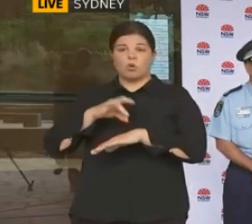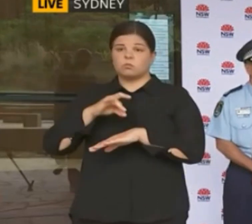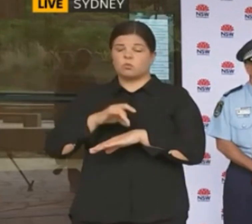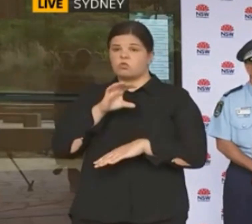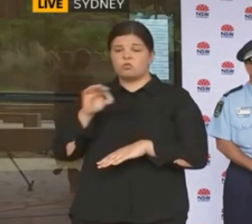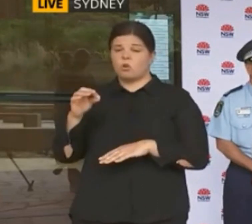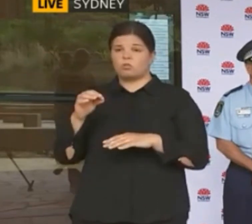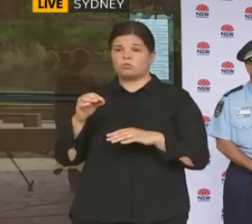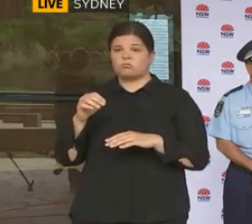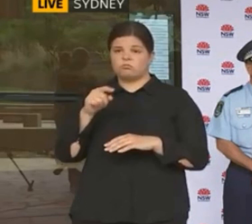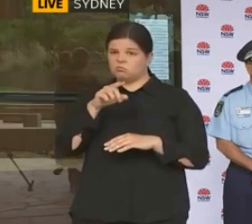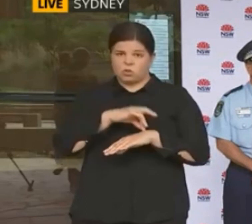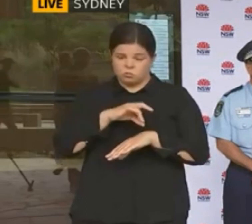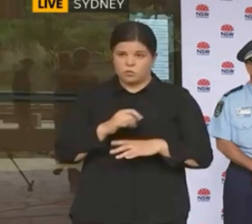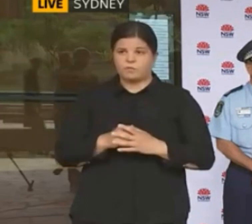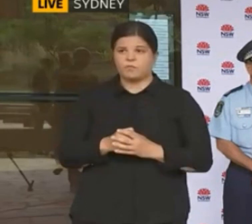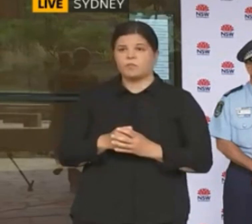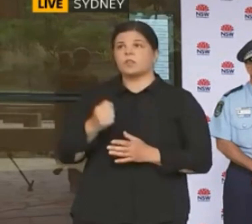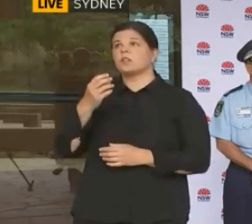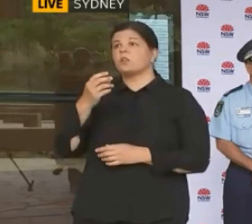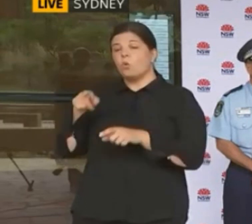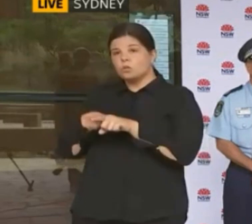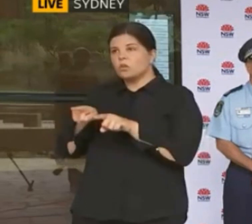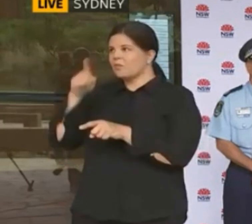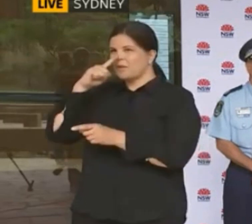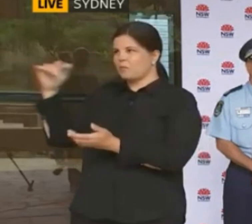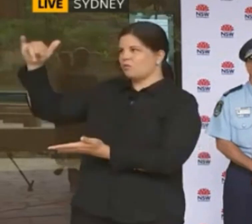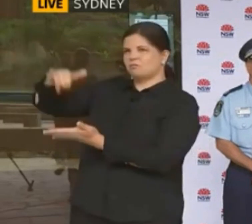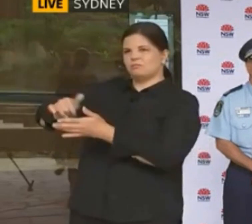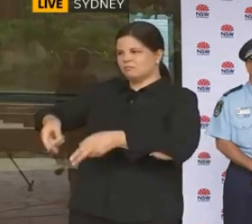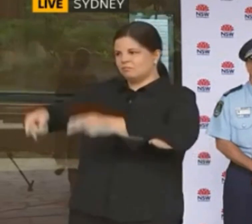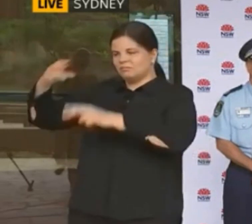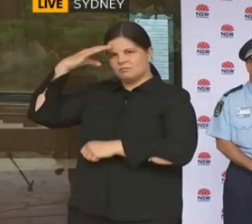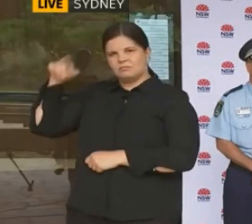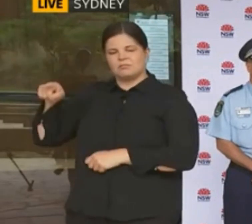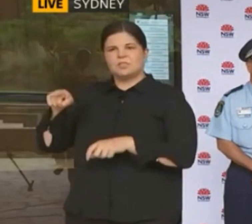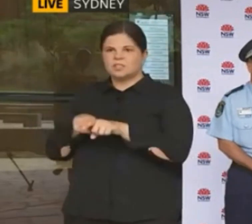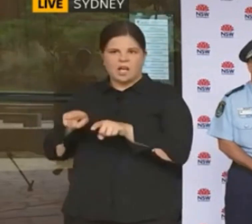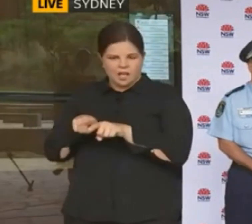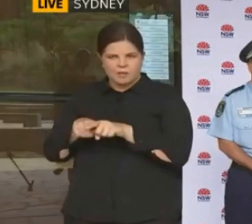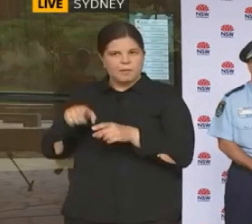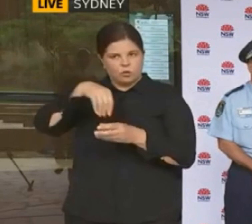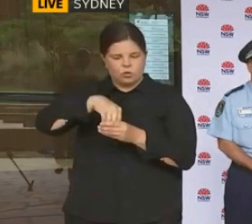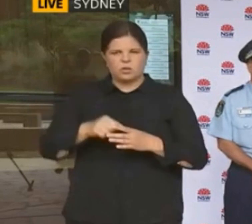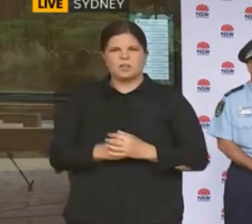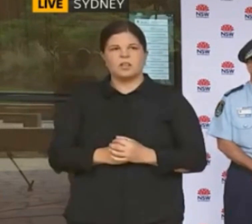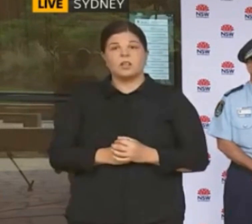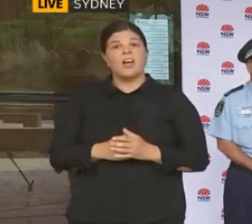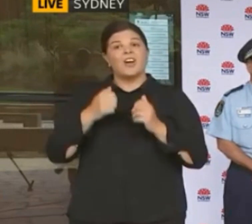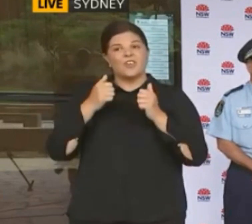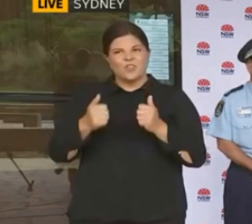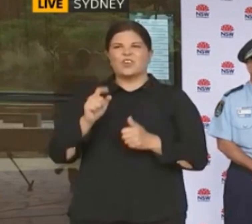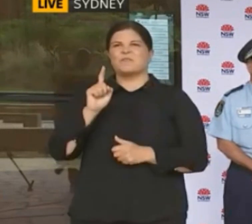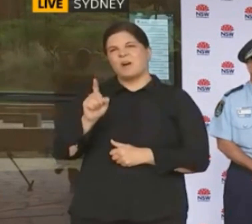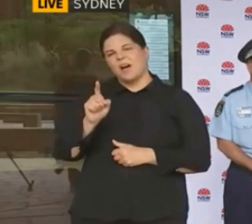returned travellers in the special health accommodation. So that is pleasing, but we sometimes see a lag in presentations. Often